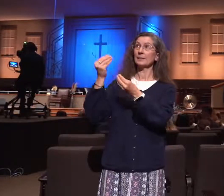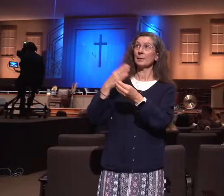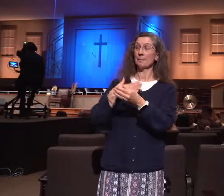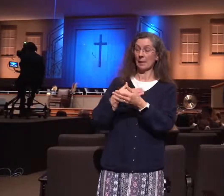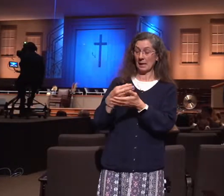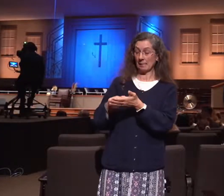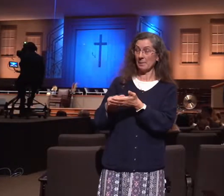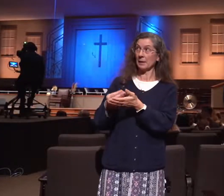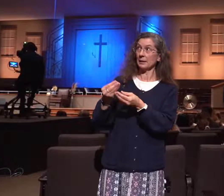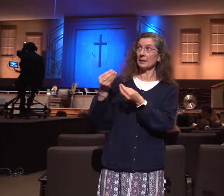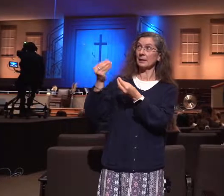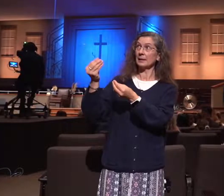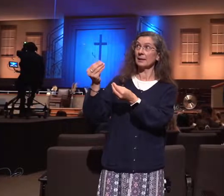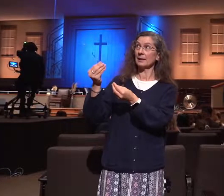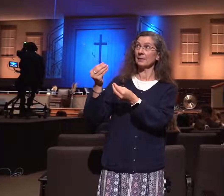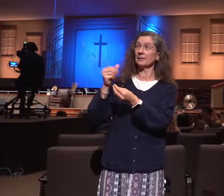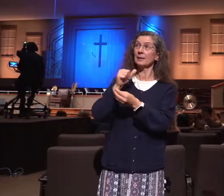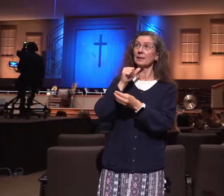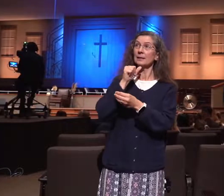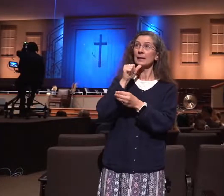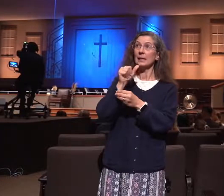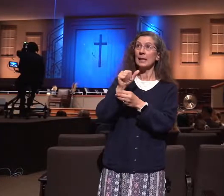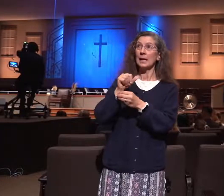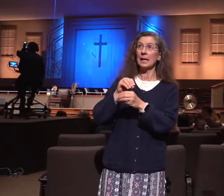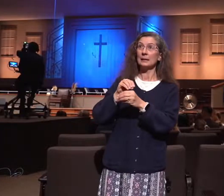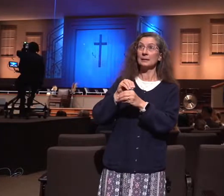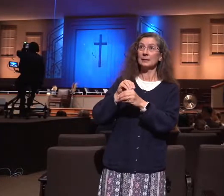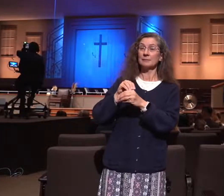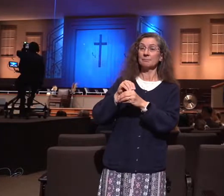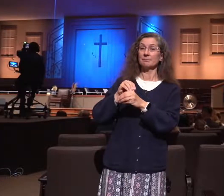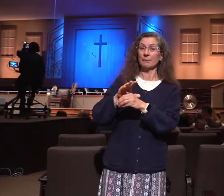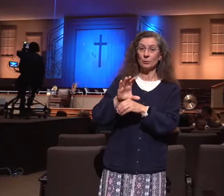impact on Black Oak Baptist Church treasure.